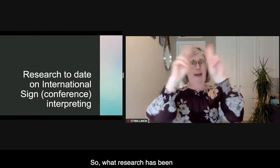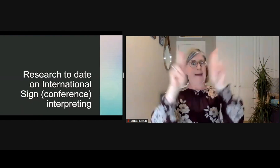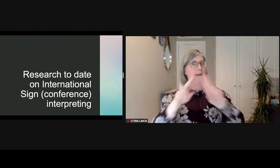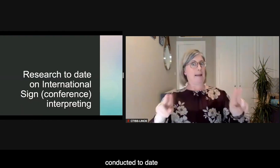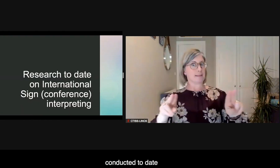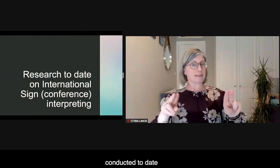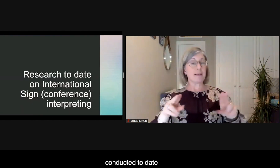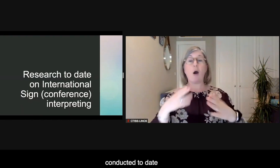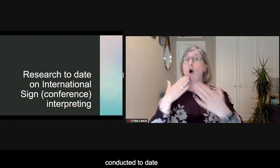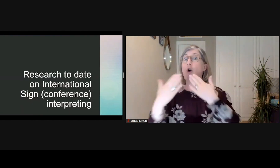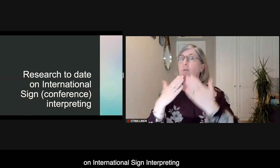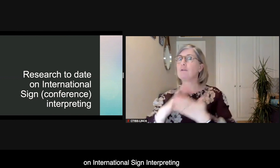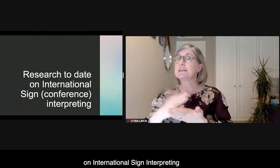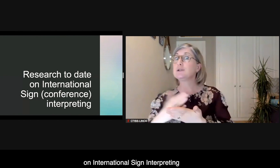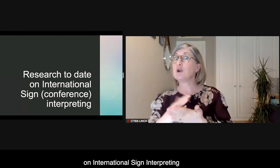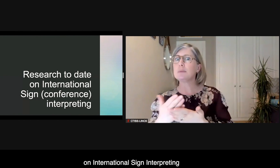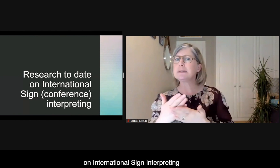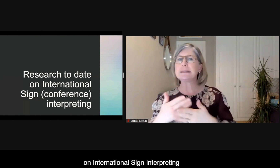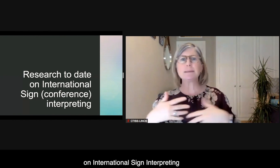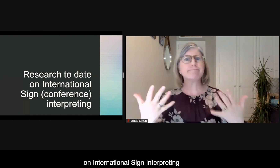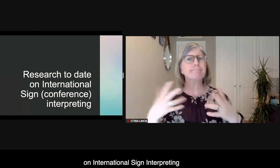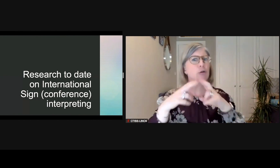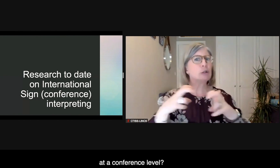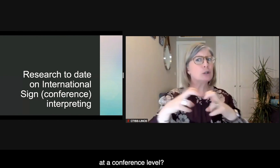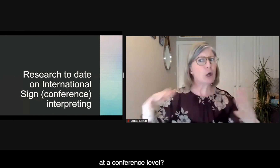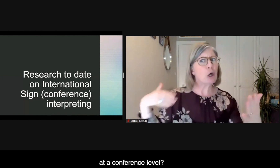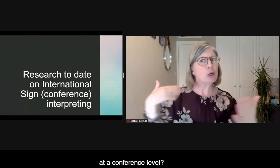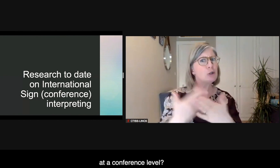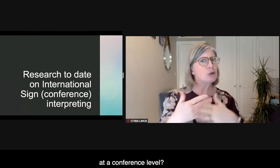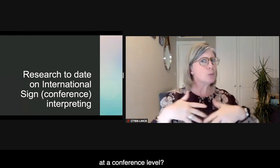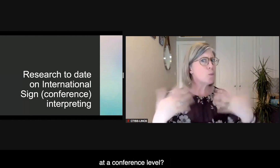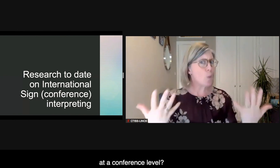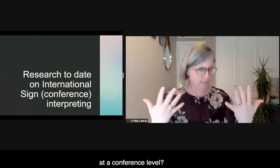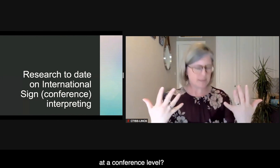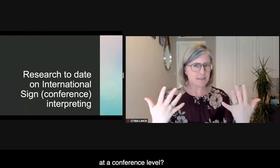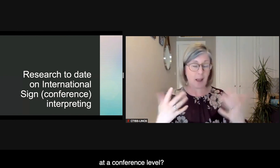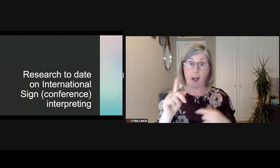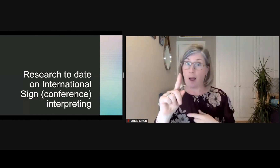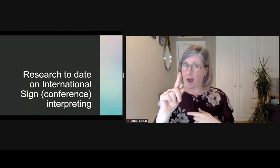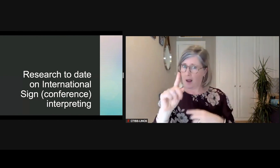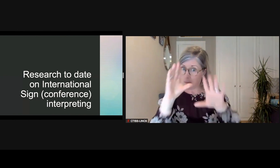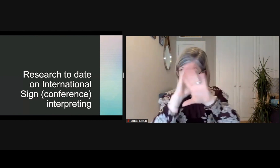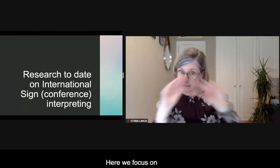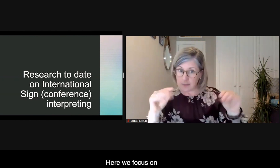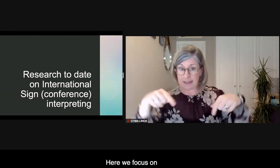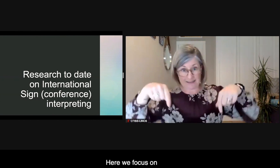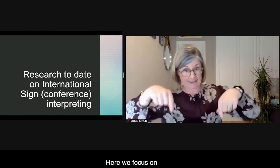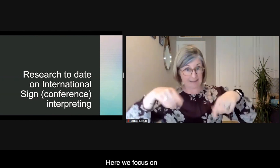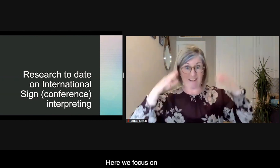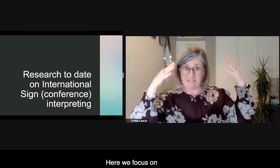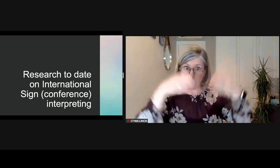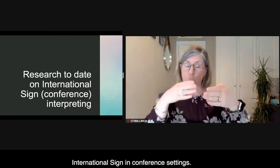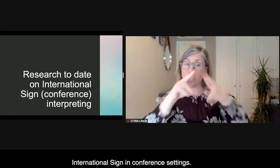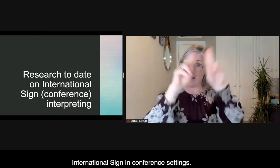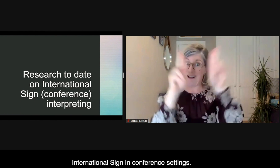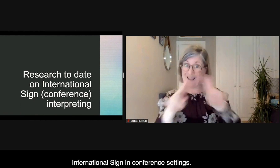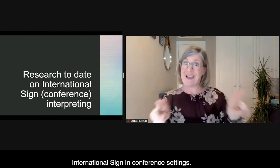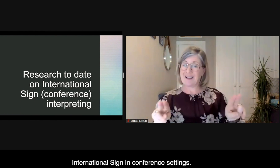So, what research has been conducted to date on international sign interpreting at a conference level? Here, we focus on